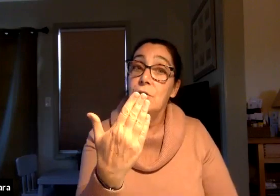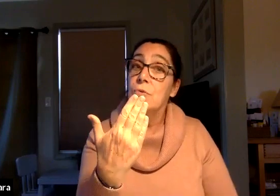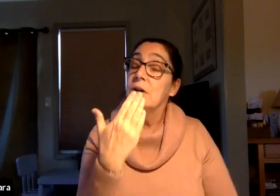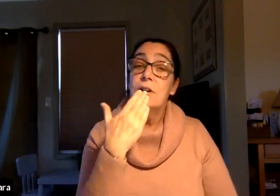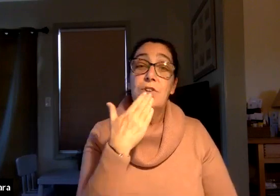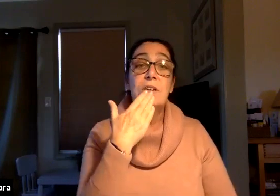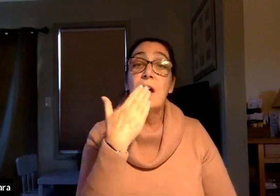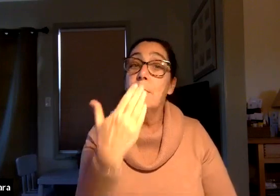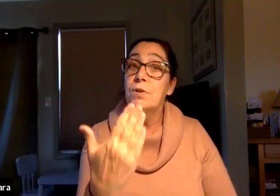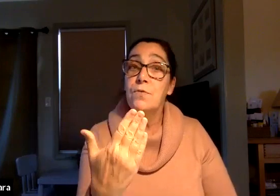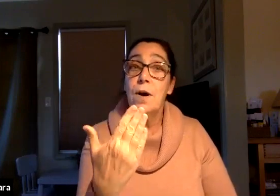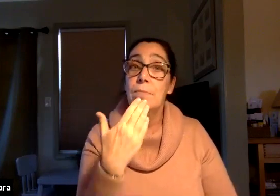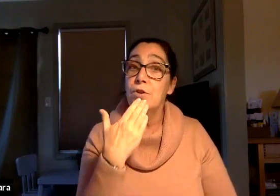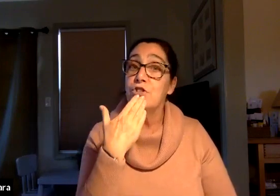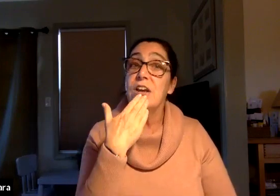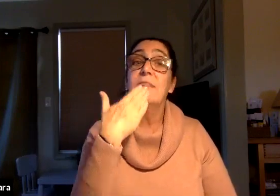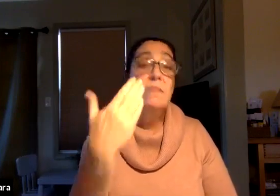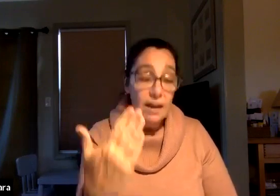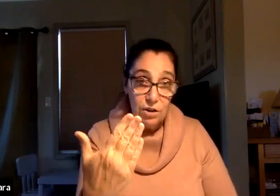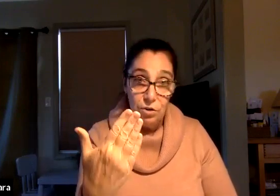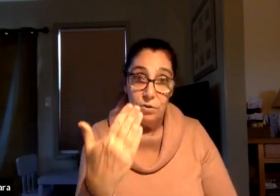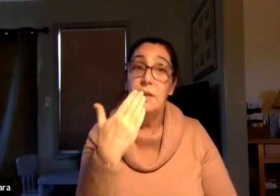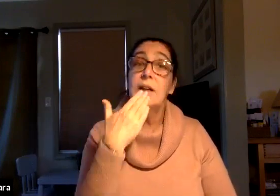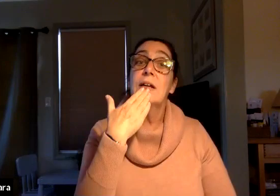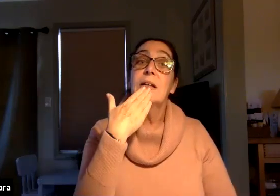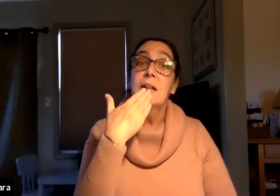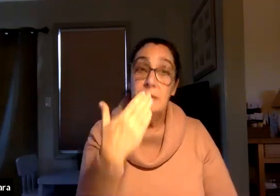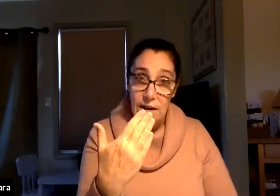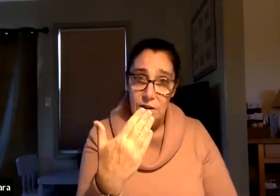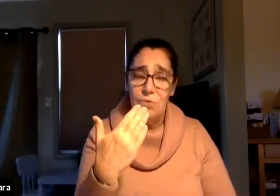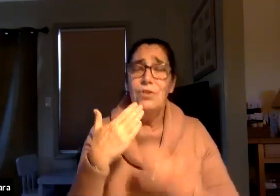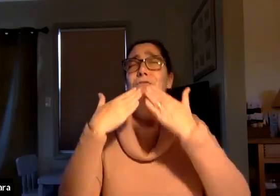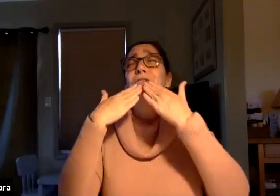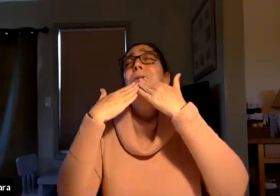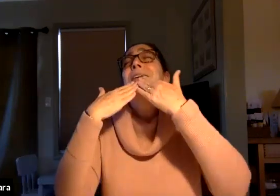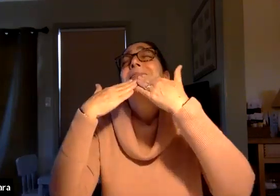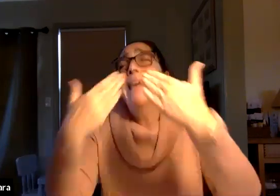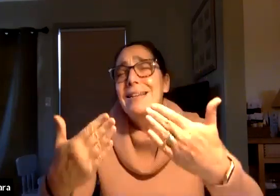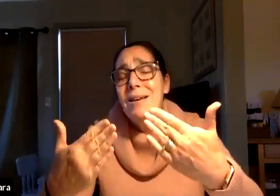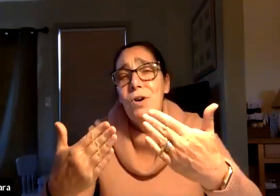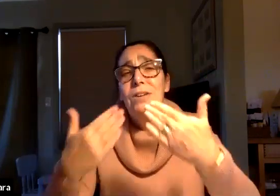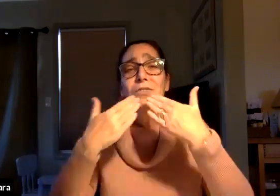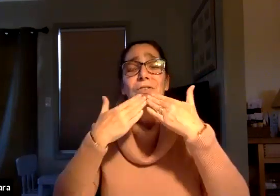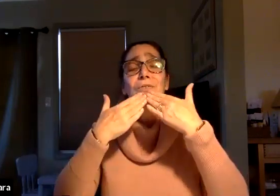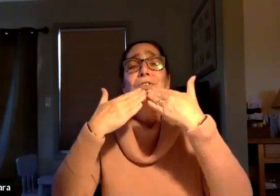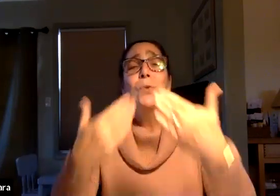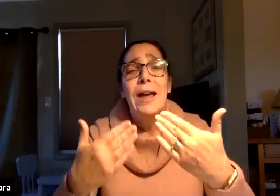you just comes from your chin. Thank you. Thank you. You can really want to thank someone, so you use two hands.